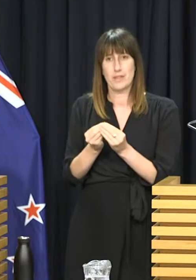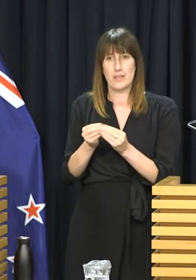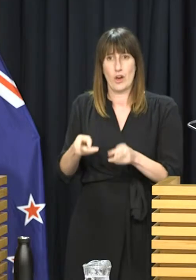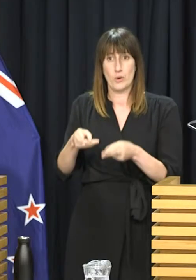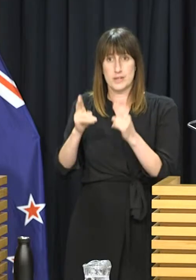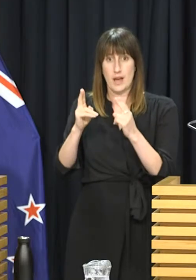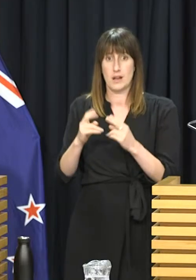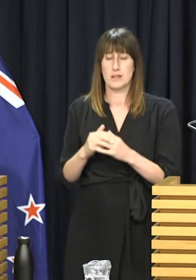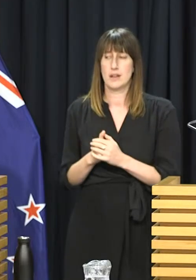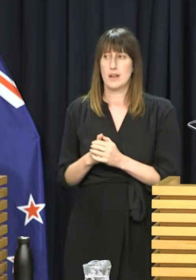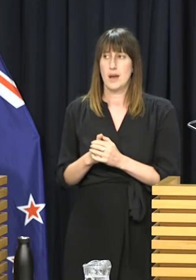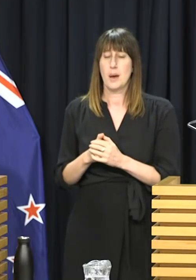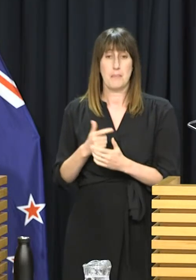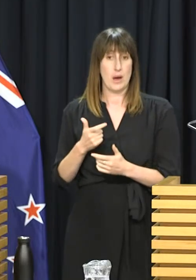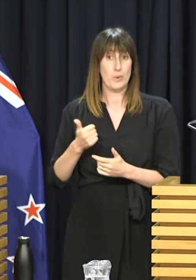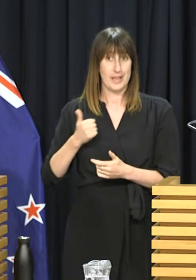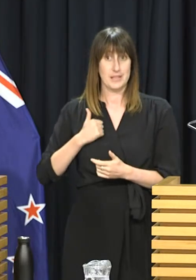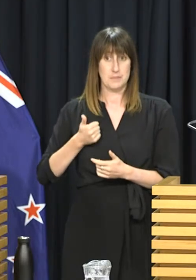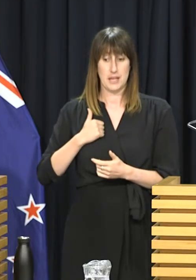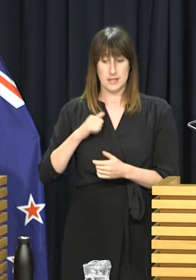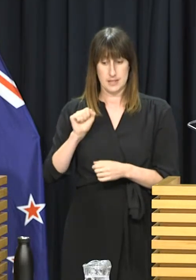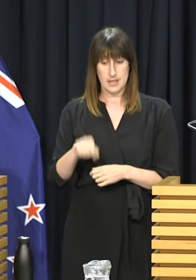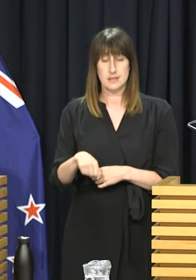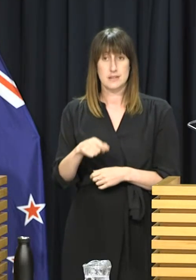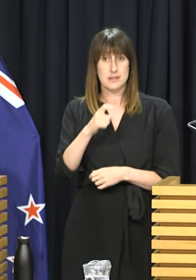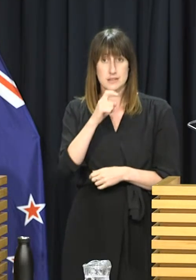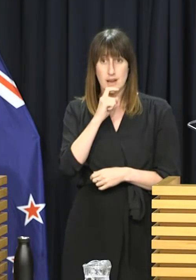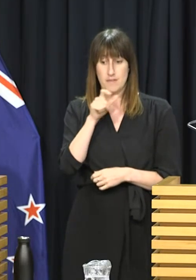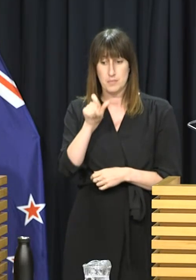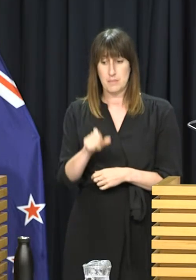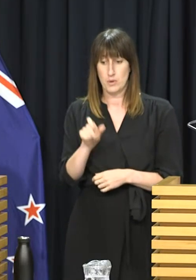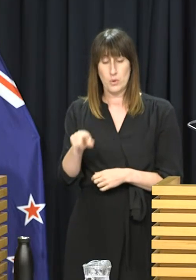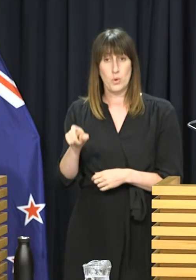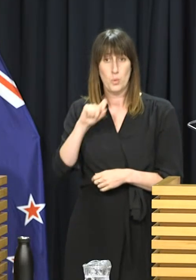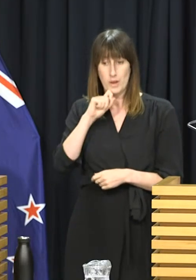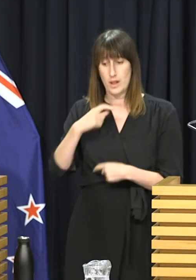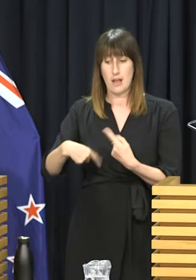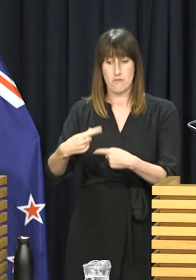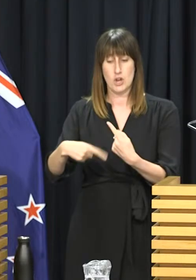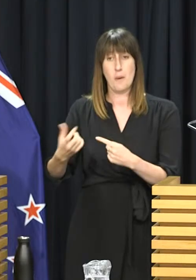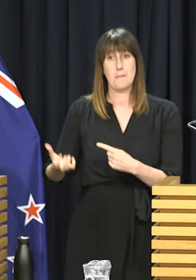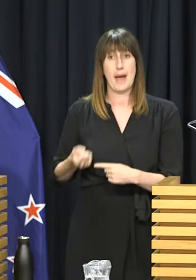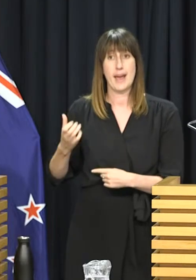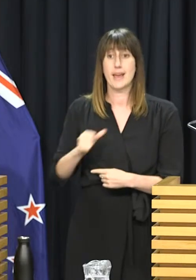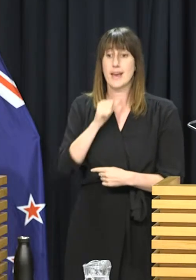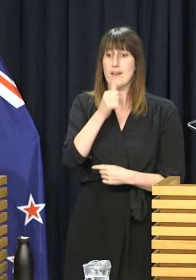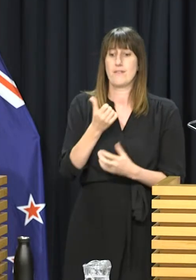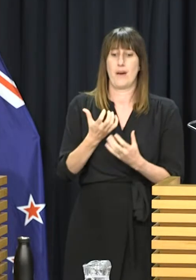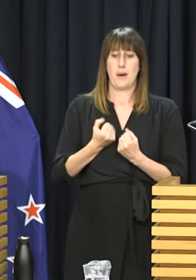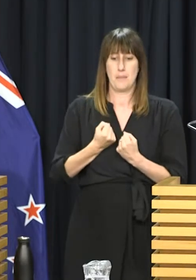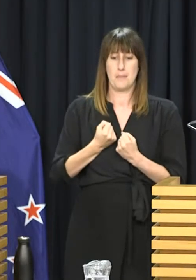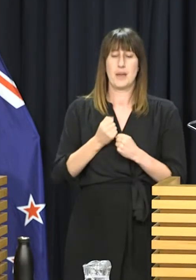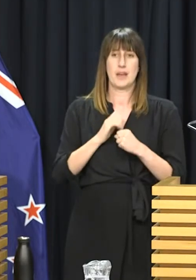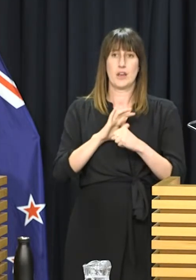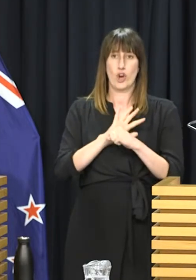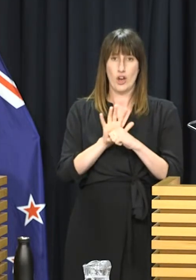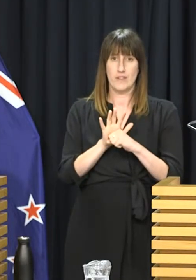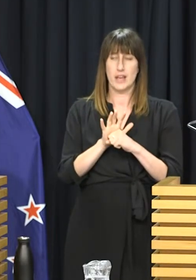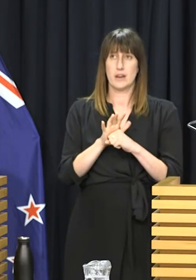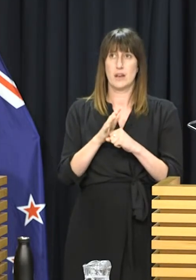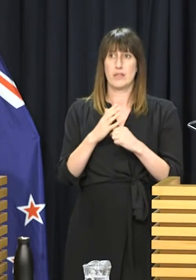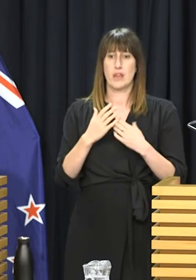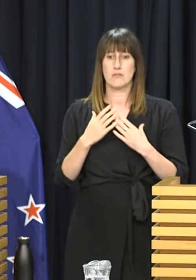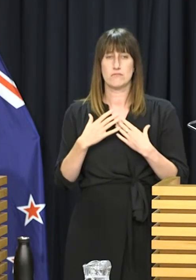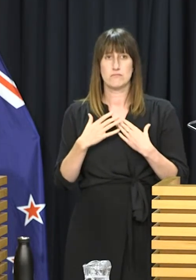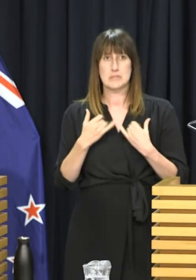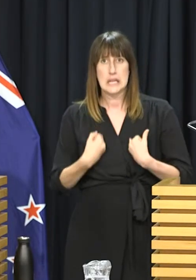expectation is that staff will continue to be paid and treated well if they contract COVID-19 and are recovering from it, or if they're having